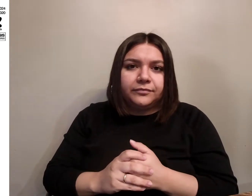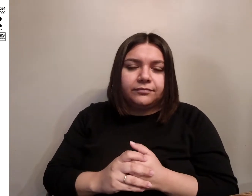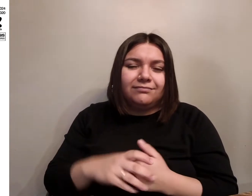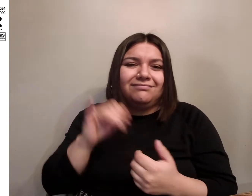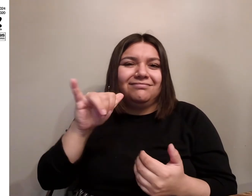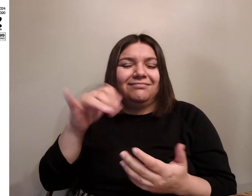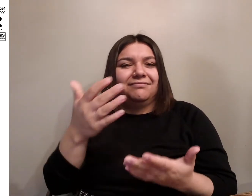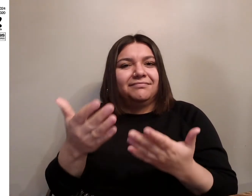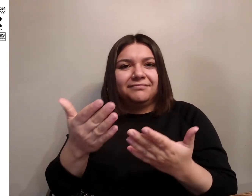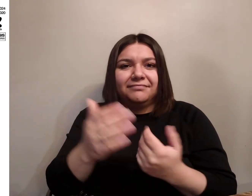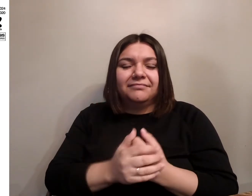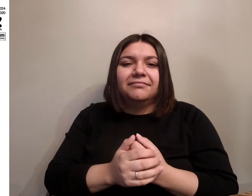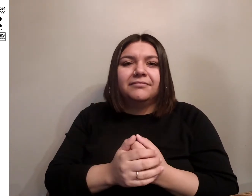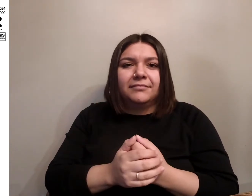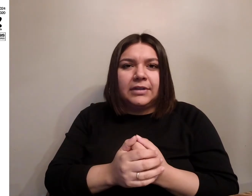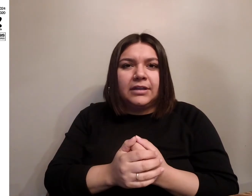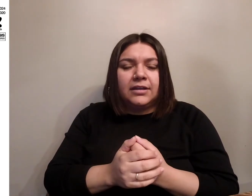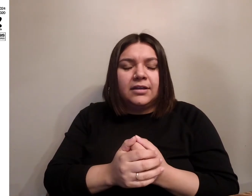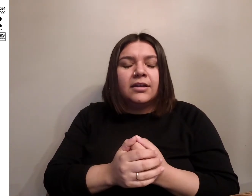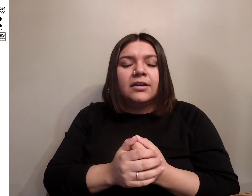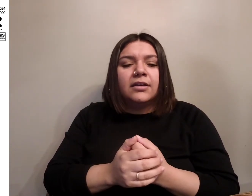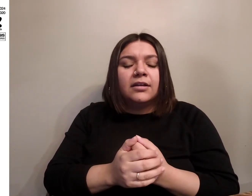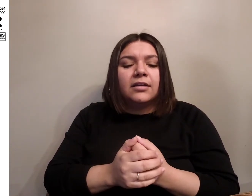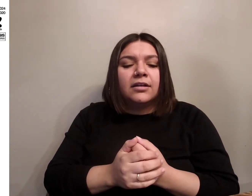that we're not